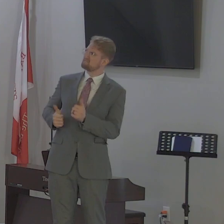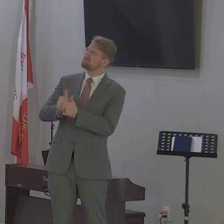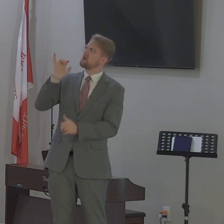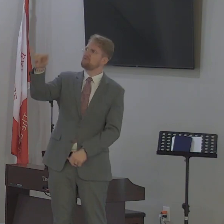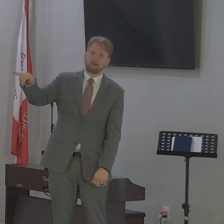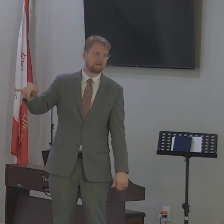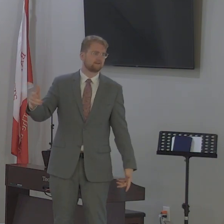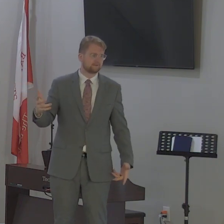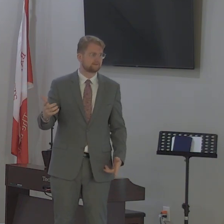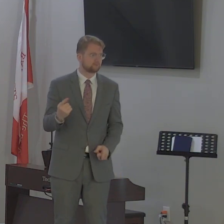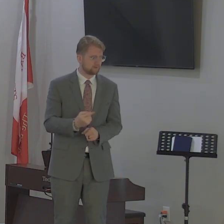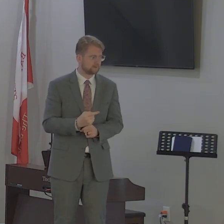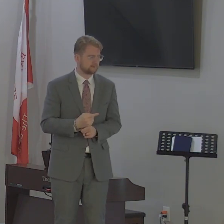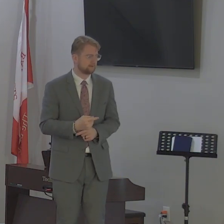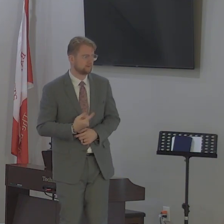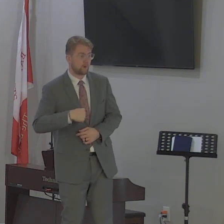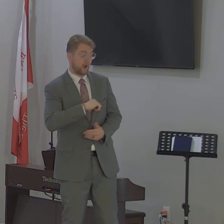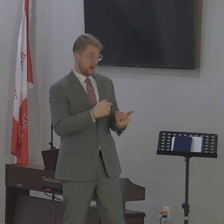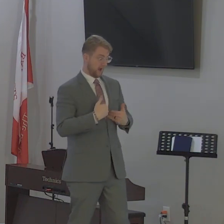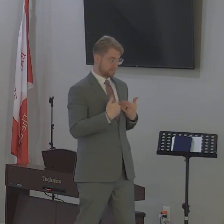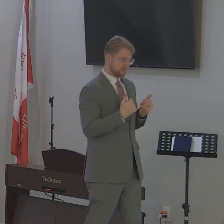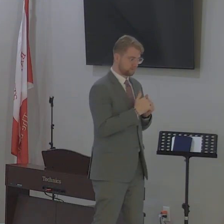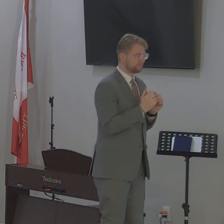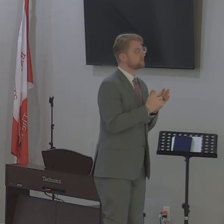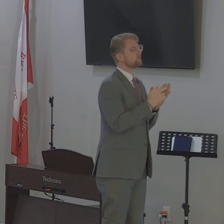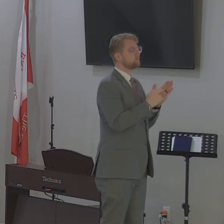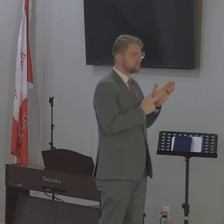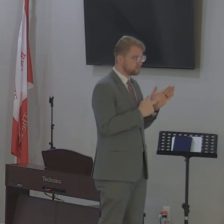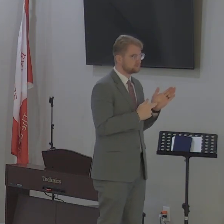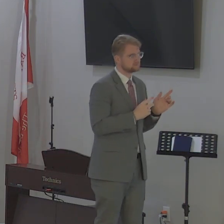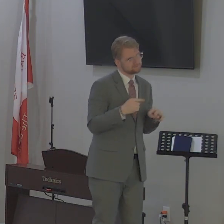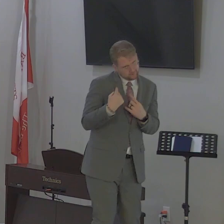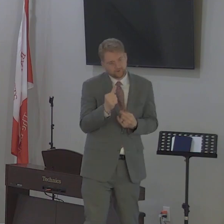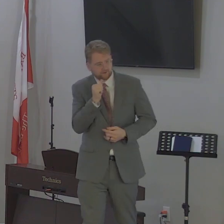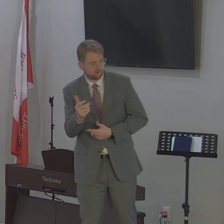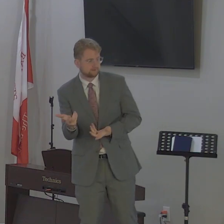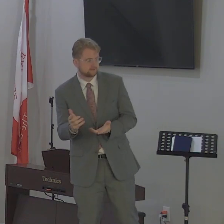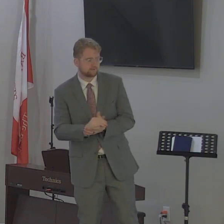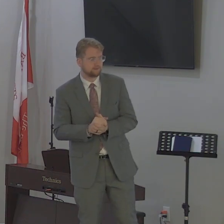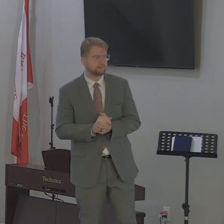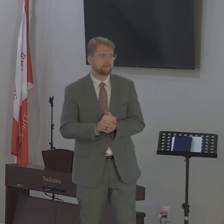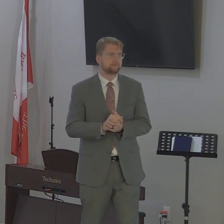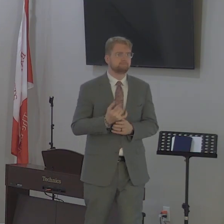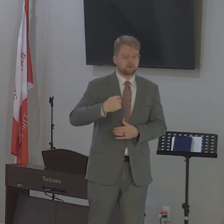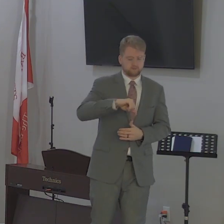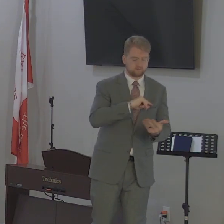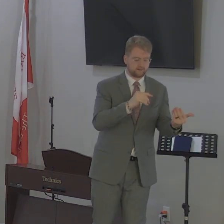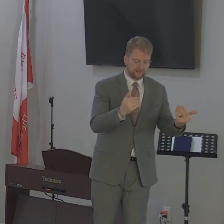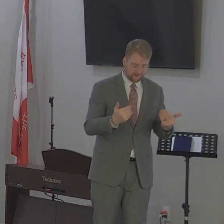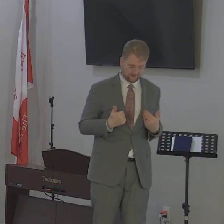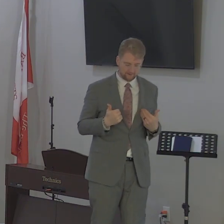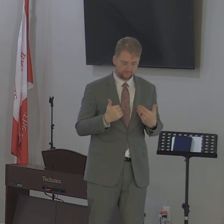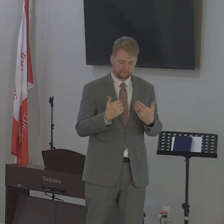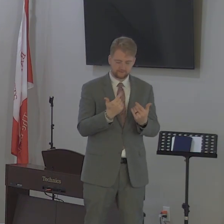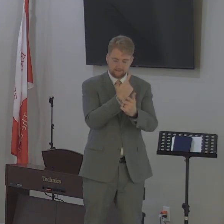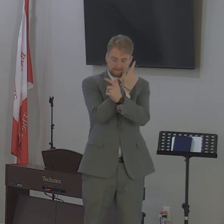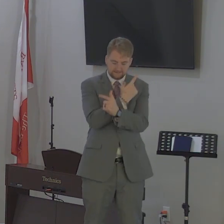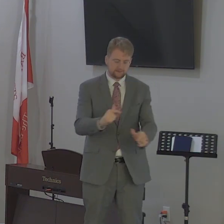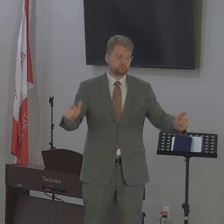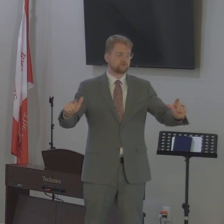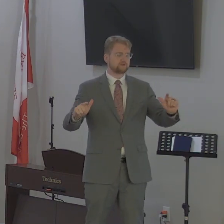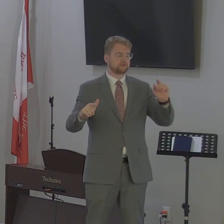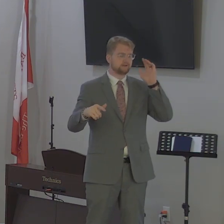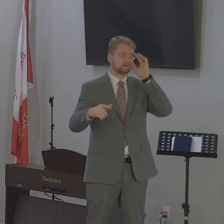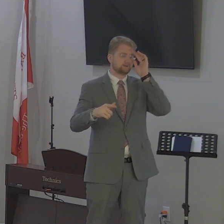tells us there in verse 13. We're going to dive into that just a little bit here in a moment. But we have this liberty to